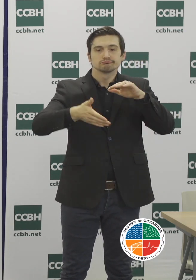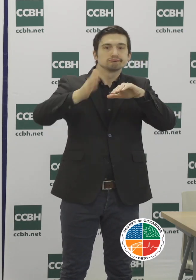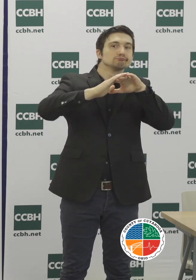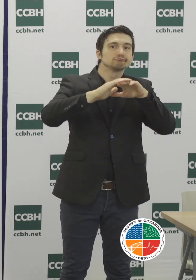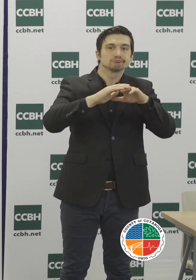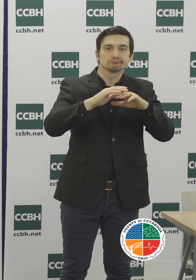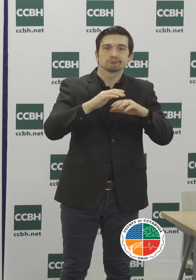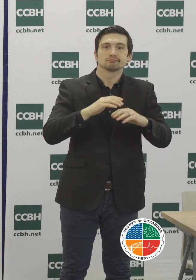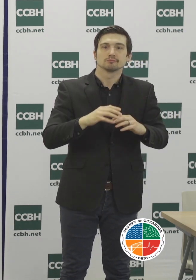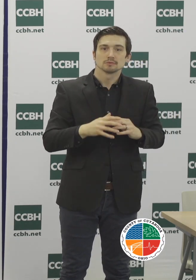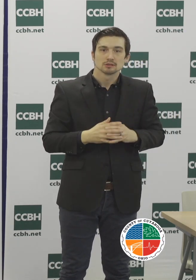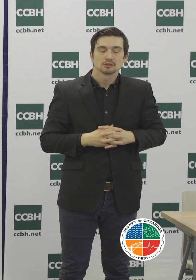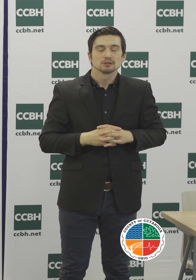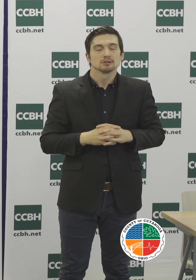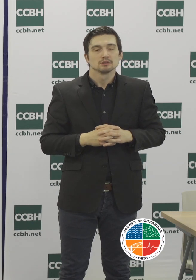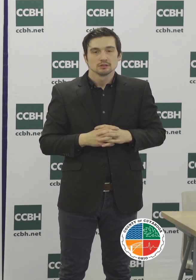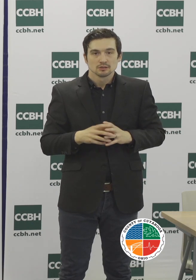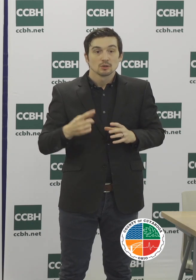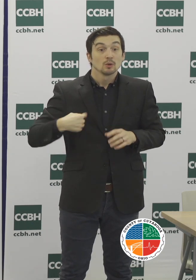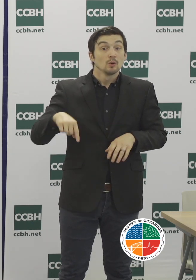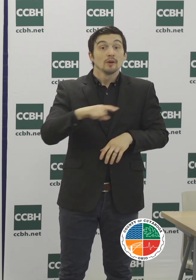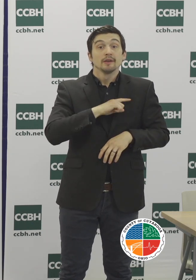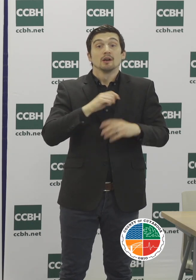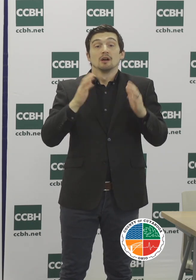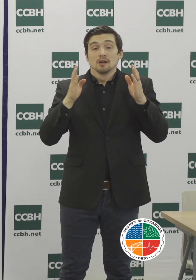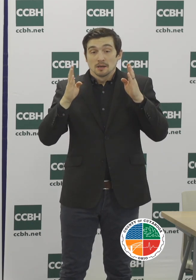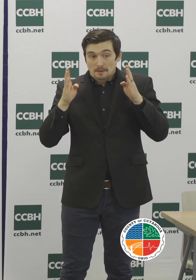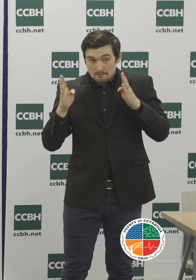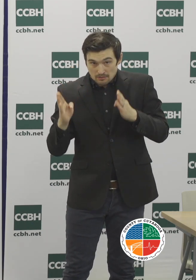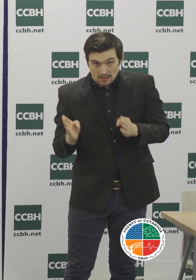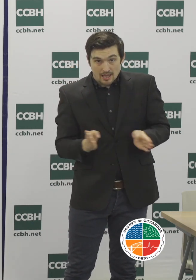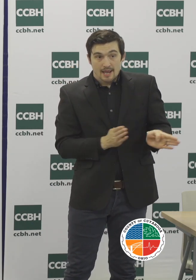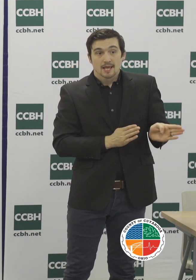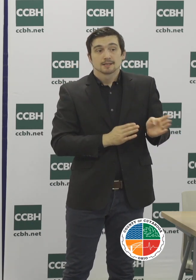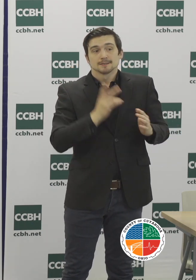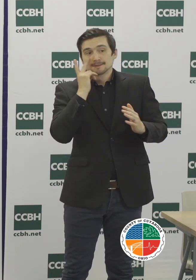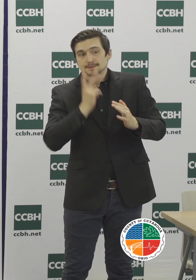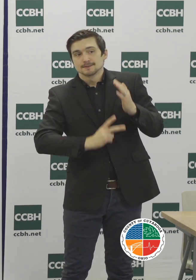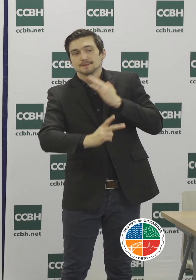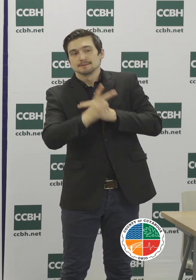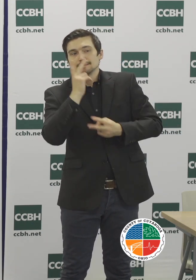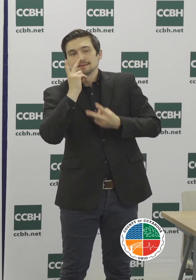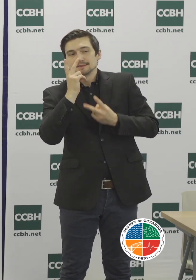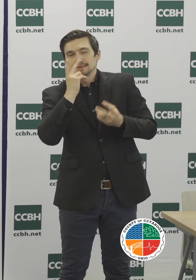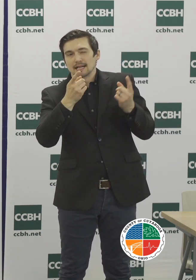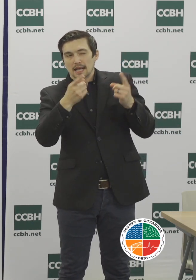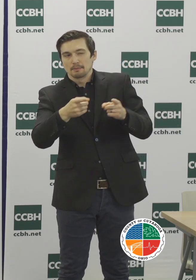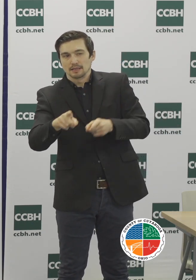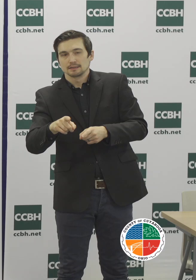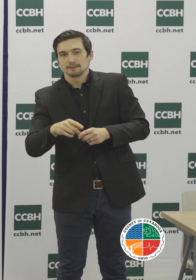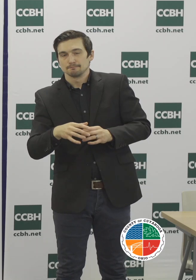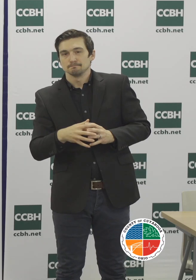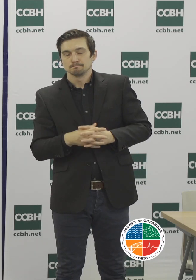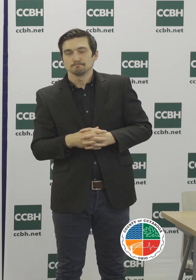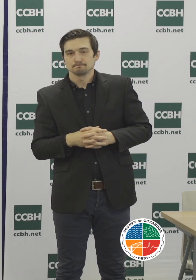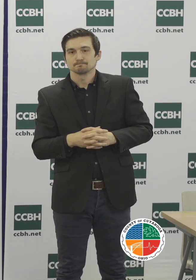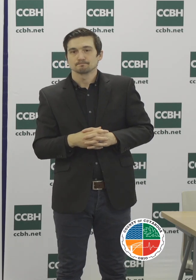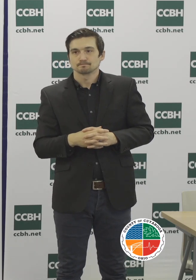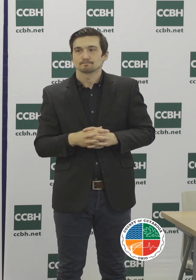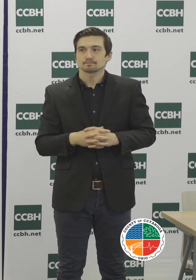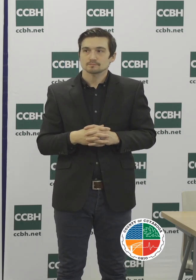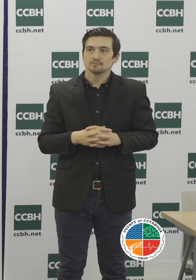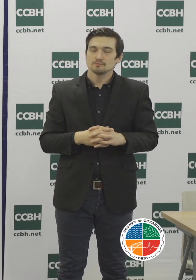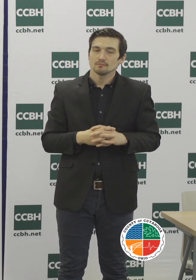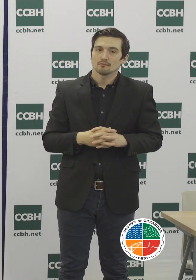cases. So we are planning for that eventuality. We need to recognize